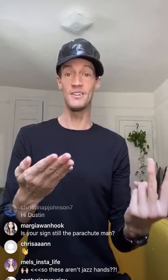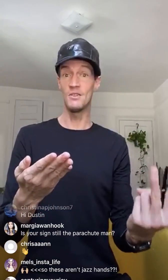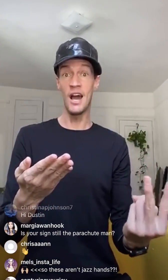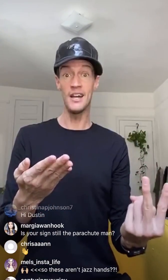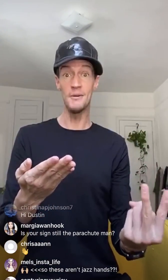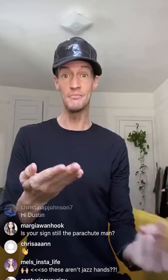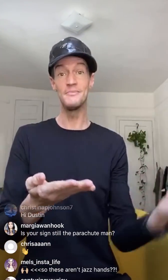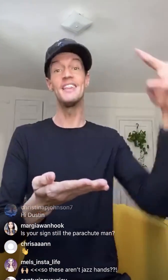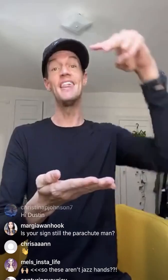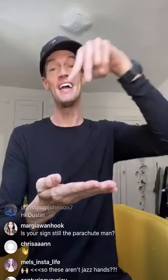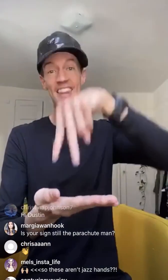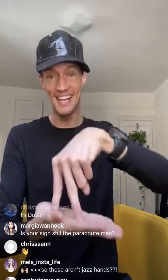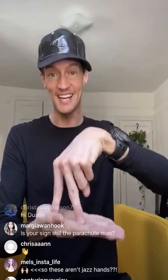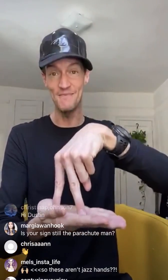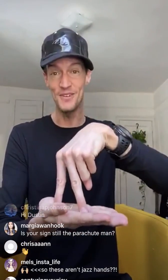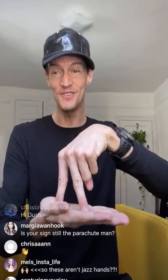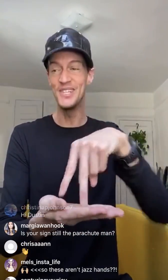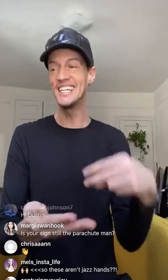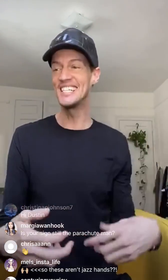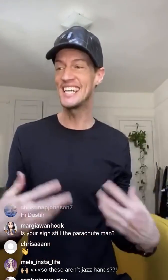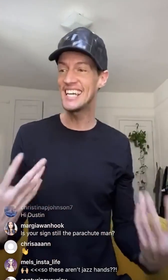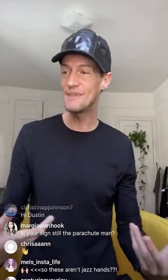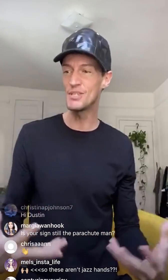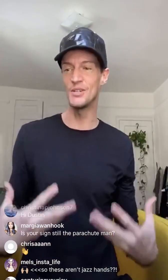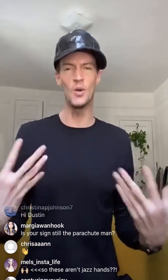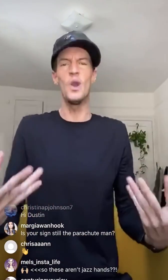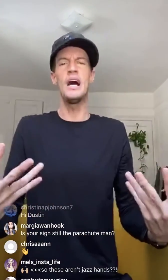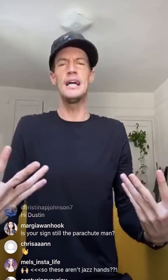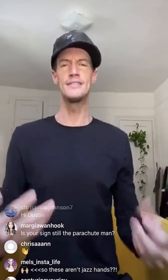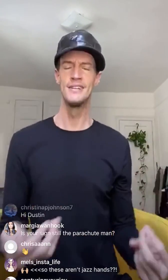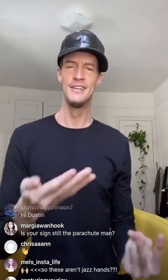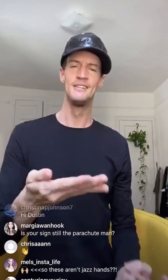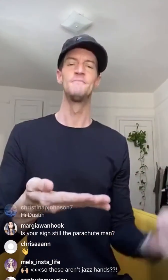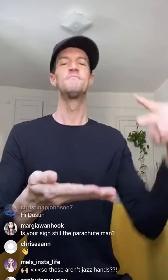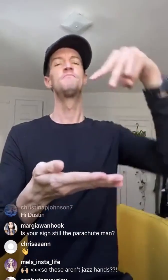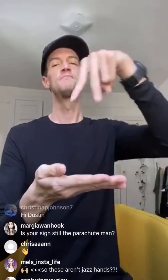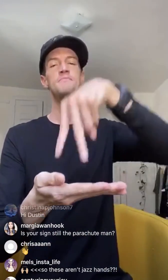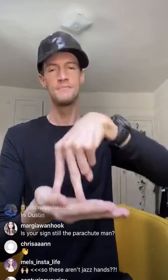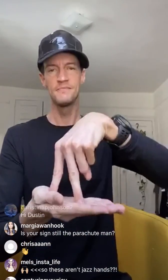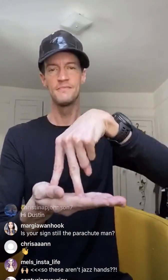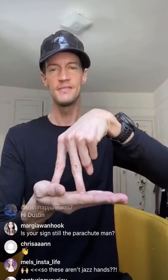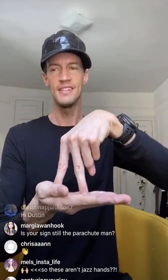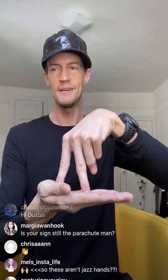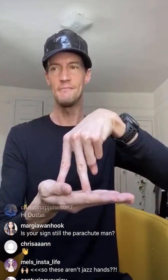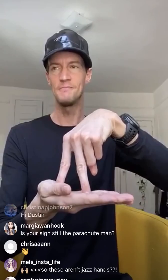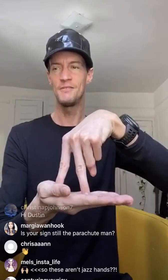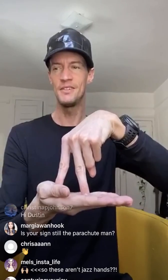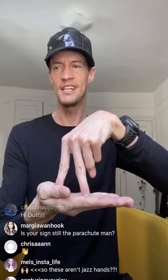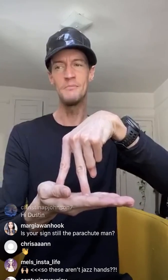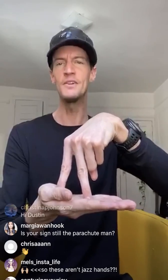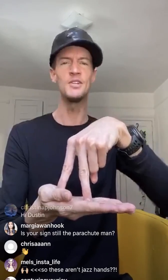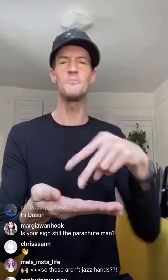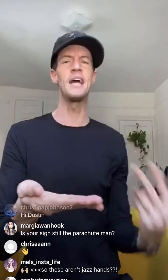So fork, stand. If you want it to stand a fork, stand a fork. Very good. To rise up, to get